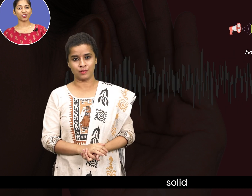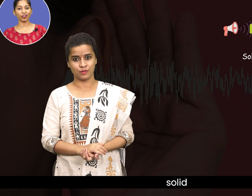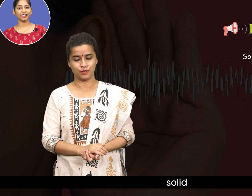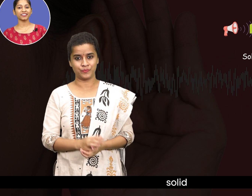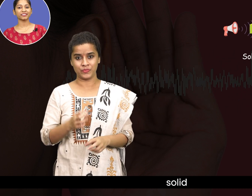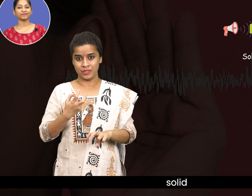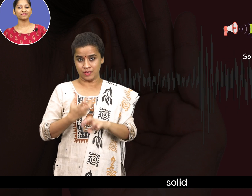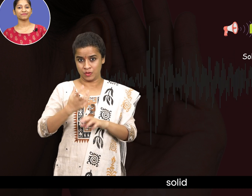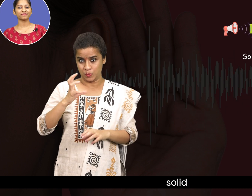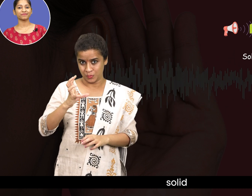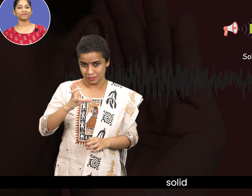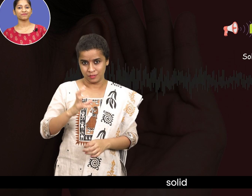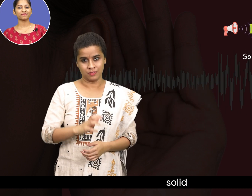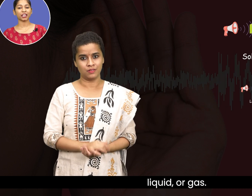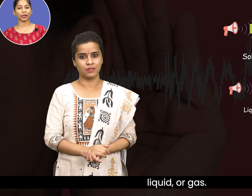solid,